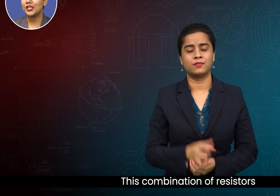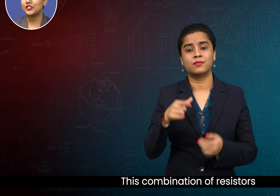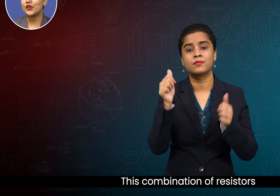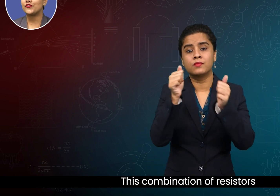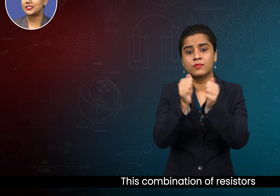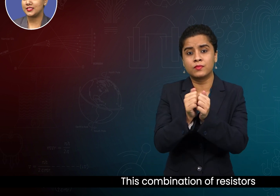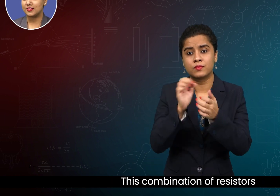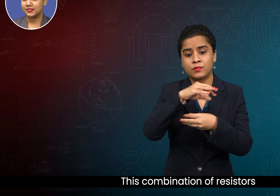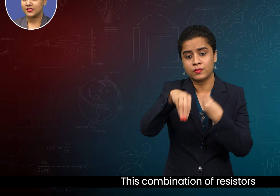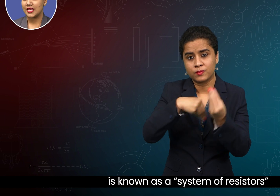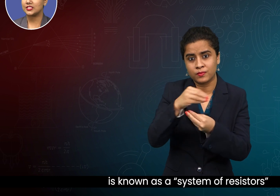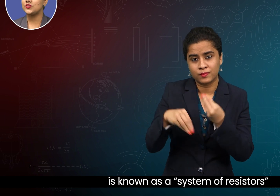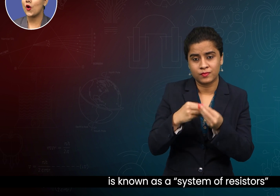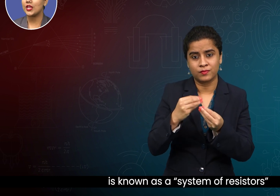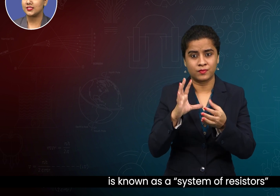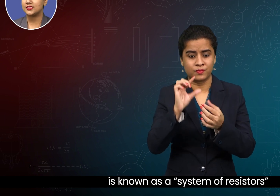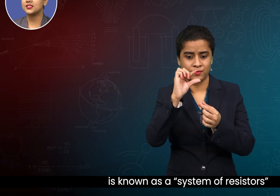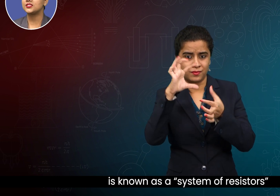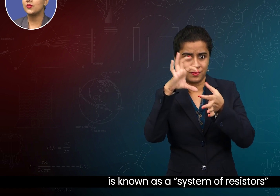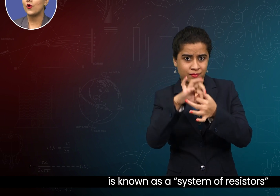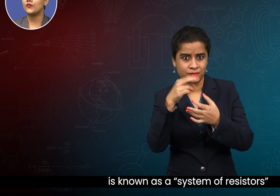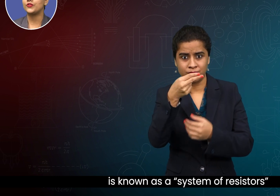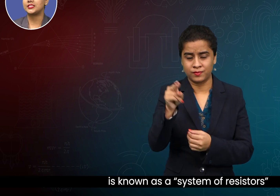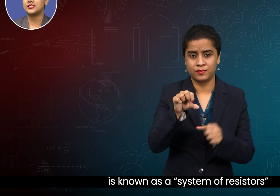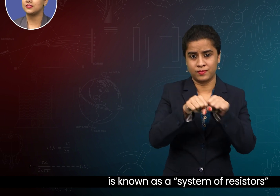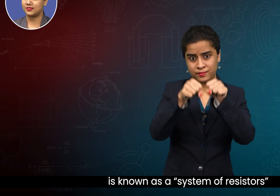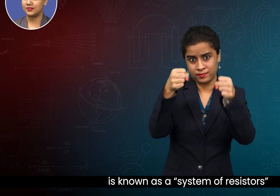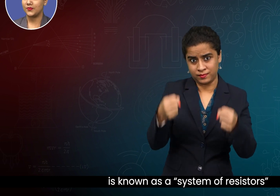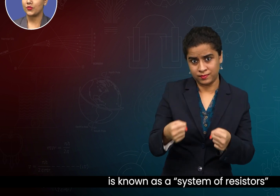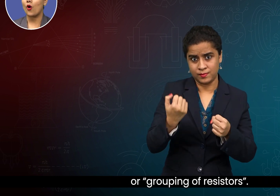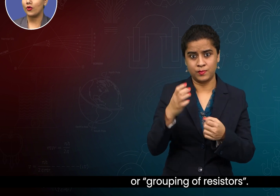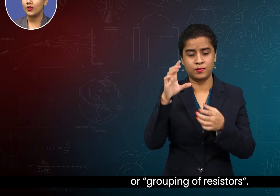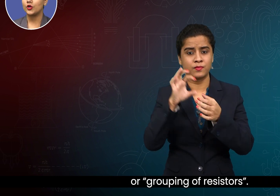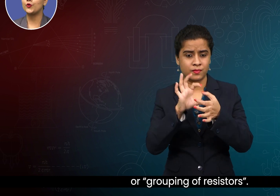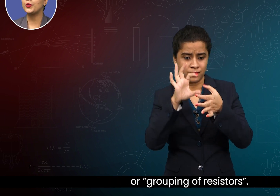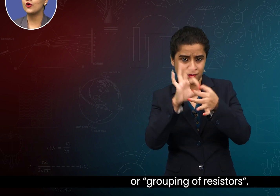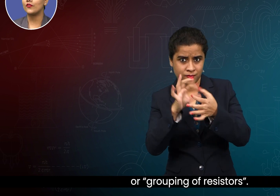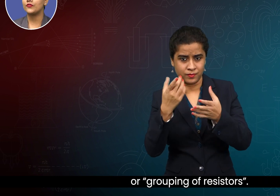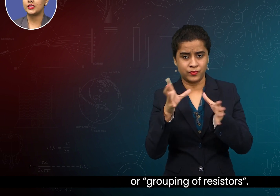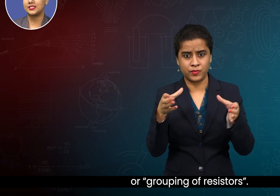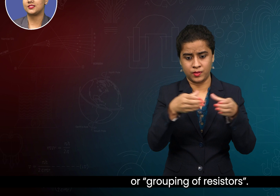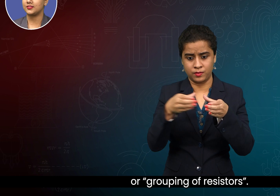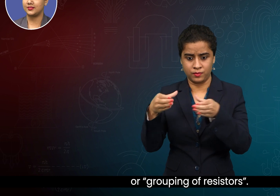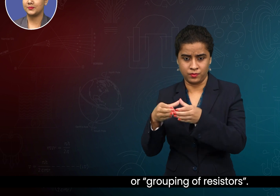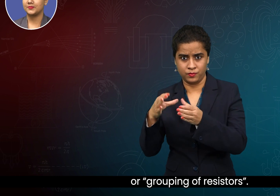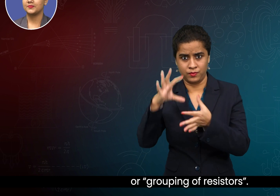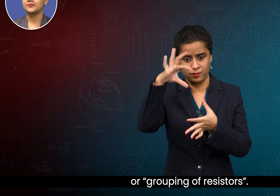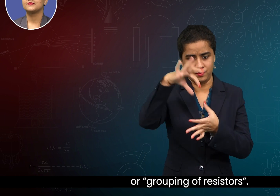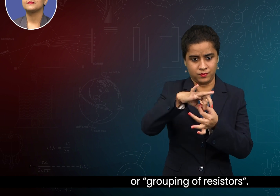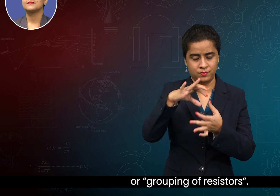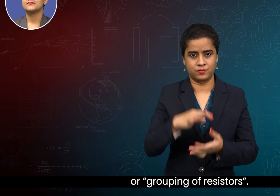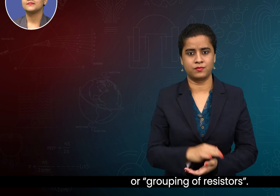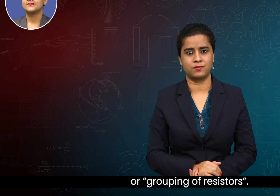This combination of resistors is known as a system of resistors or grouping of resistors.